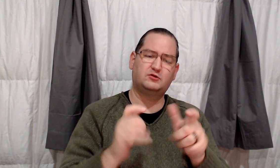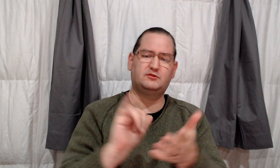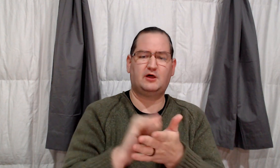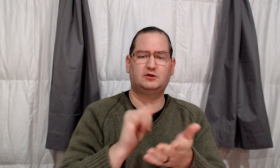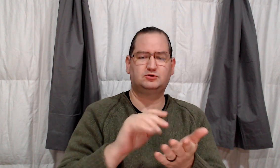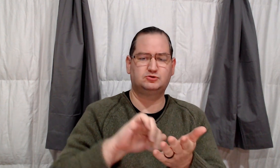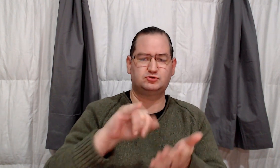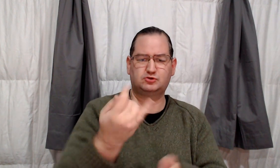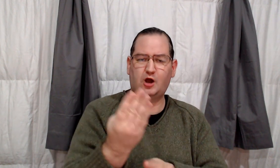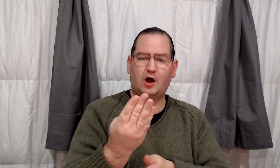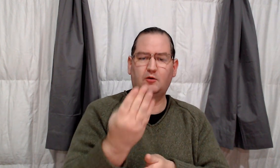read.